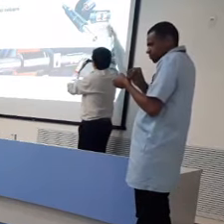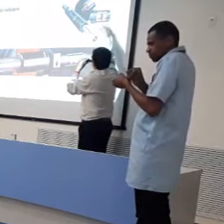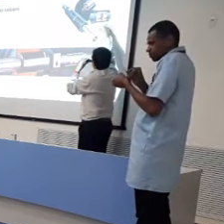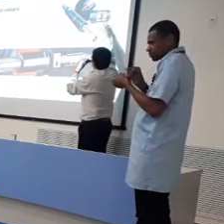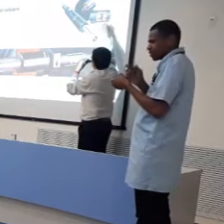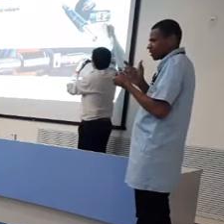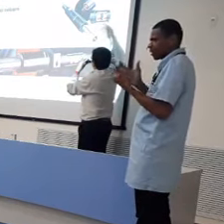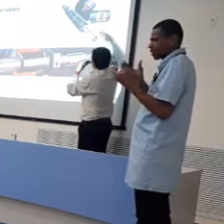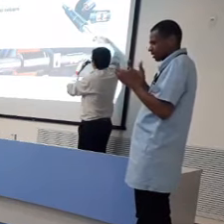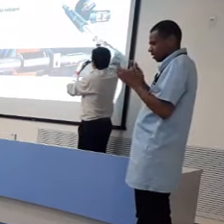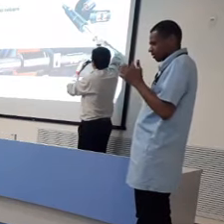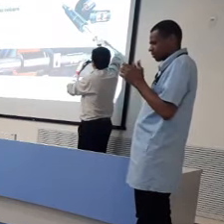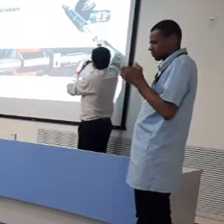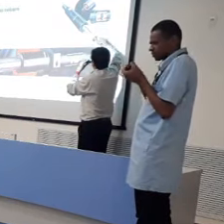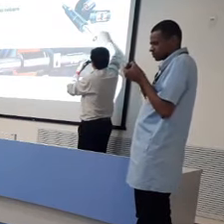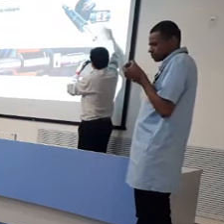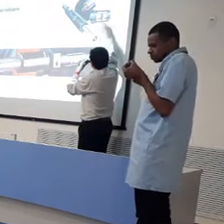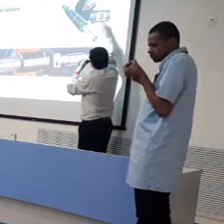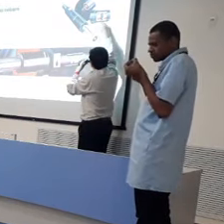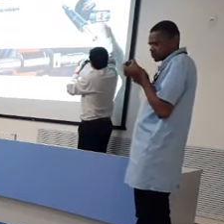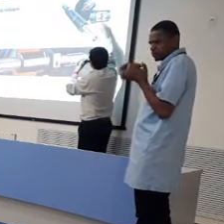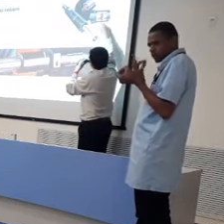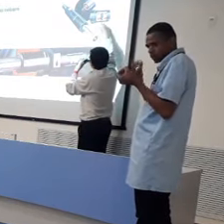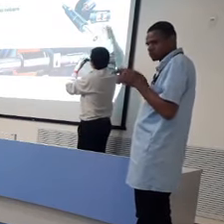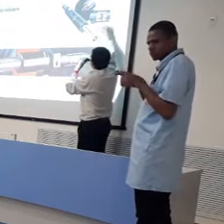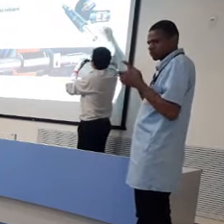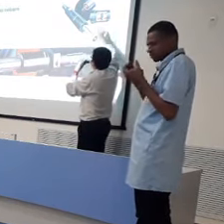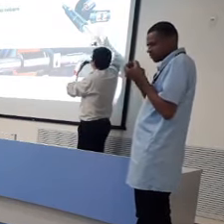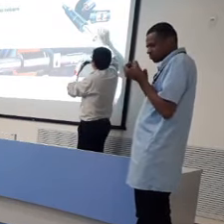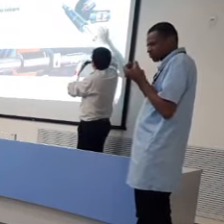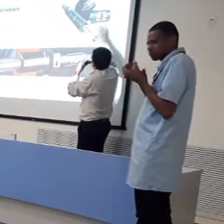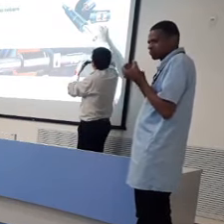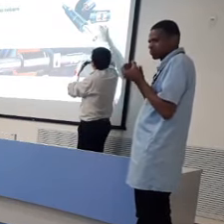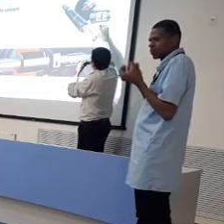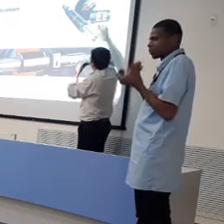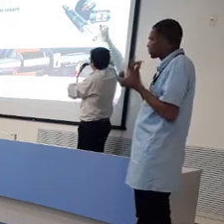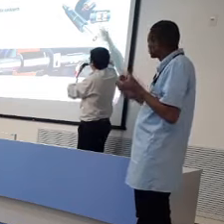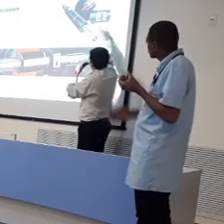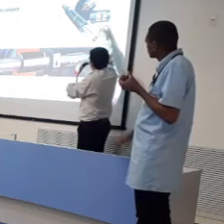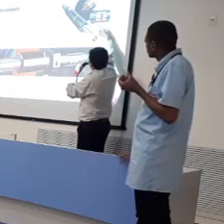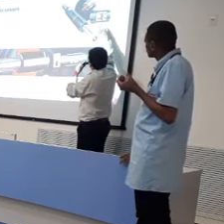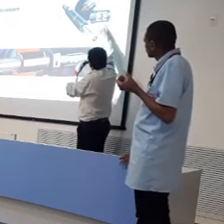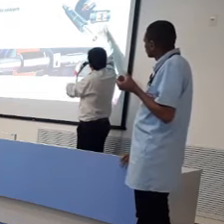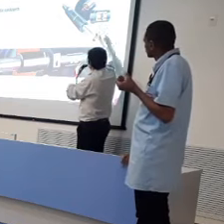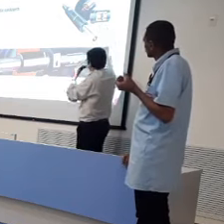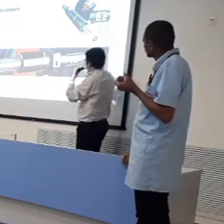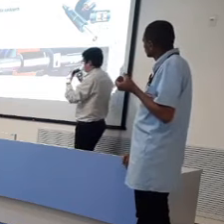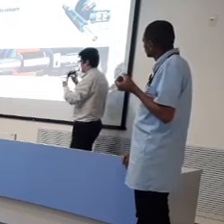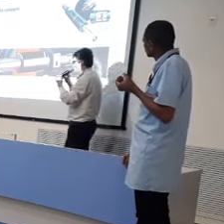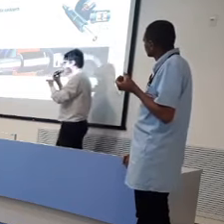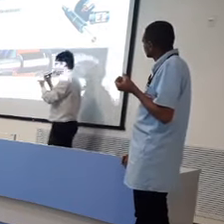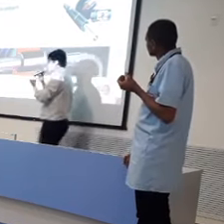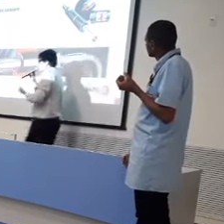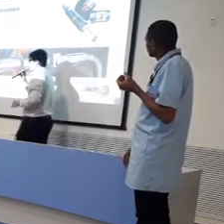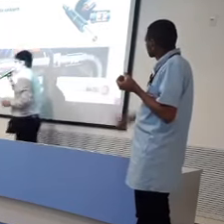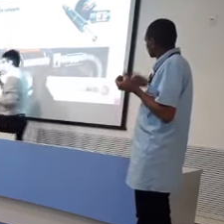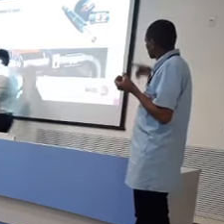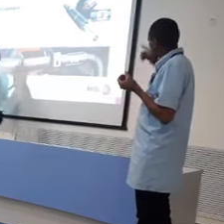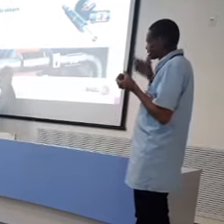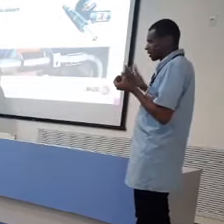distância de abertura, e ela tem um equipamento separado onde você ajusta a velocidade de